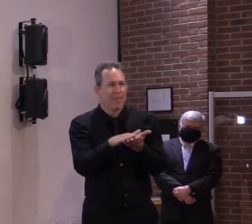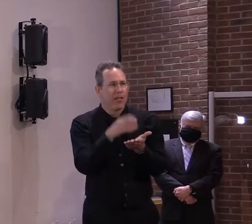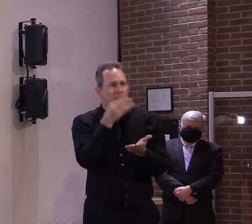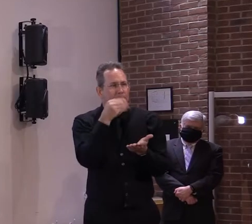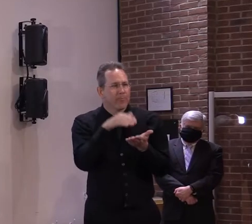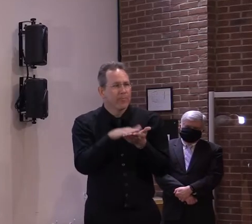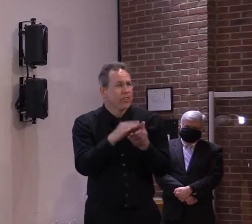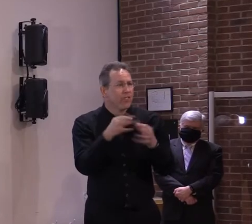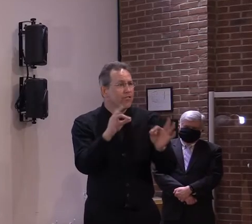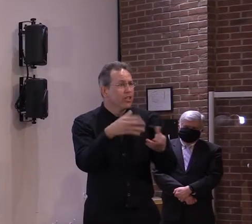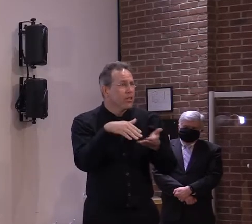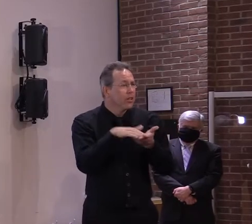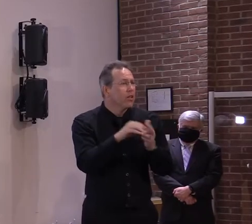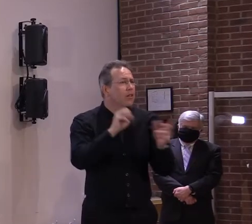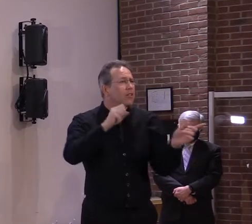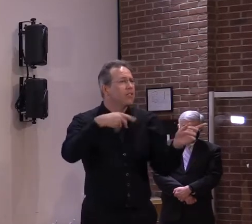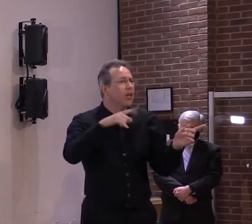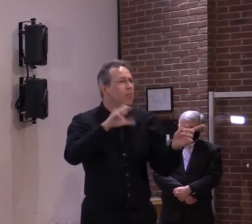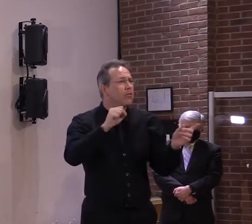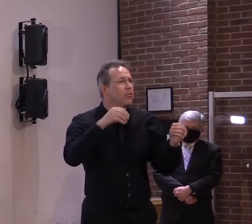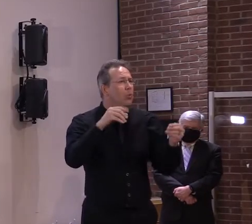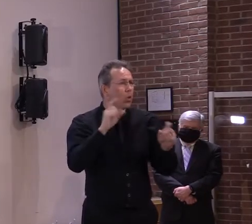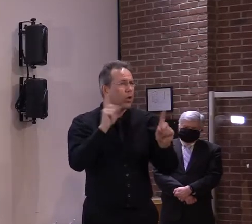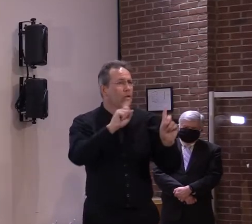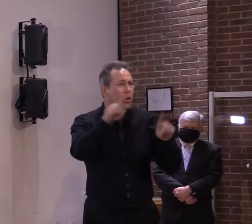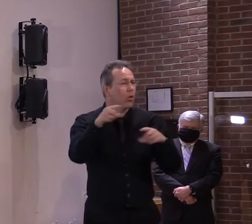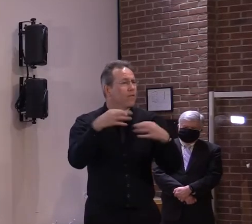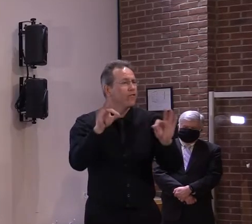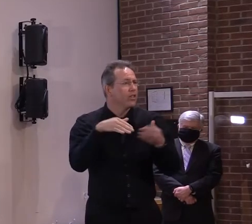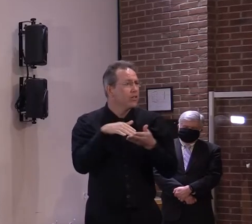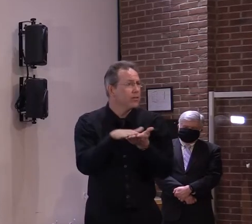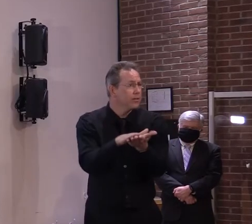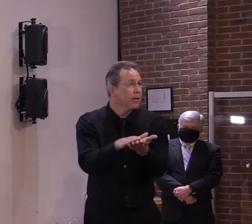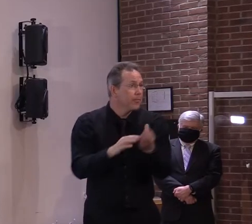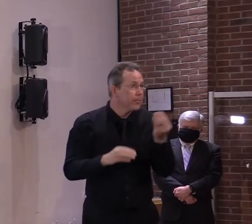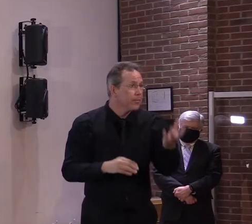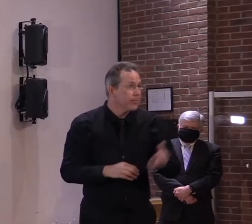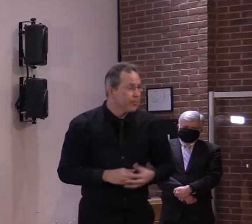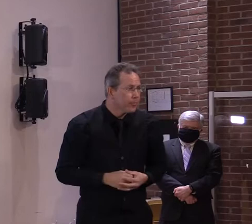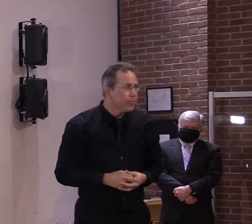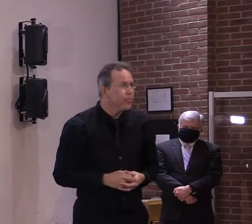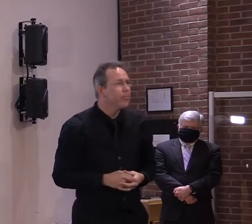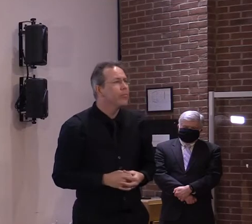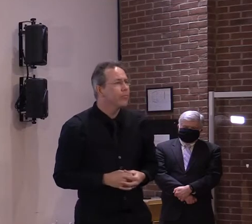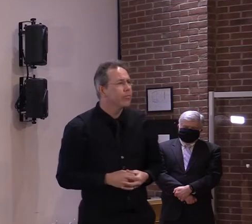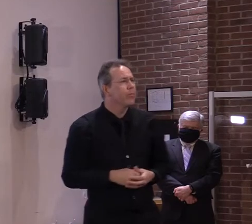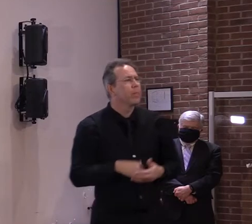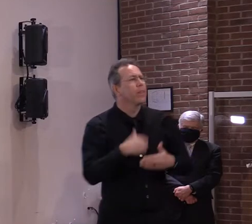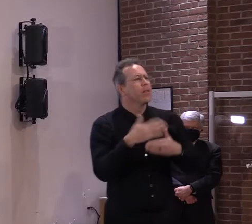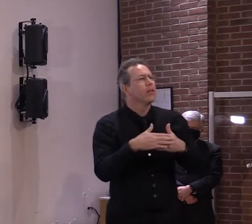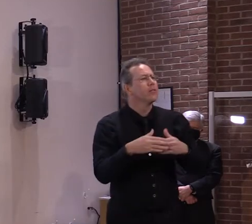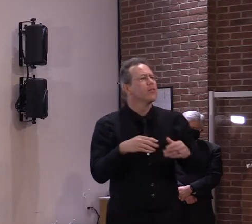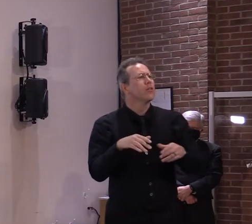All right, we'll get back into order here and go to Devin at Local